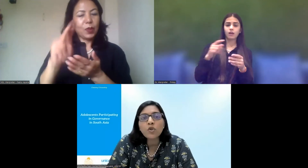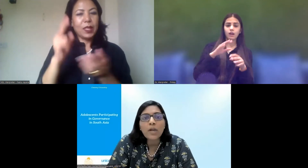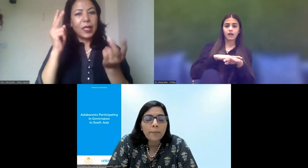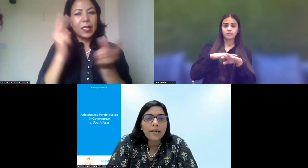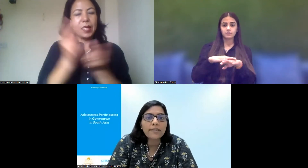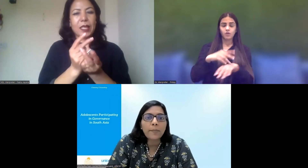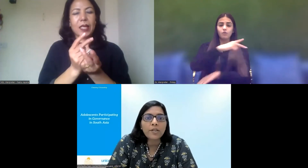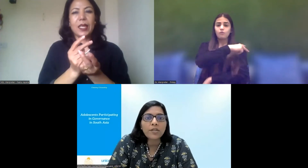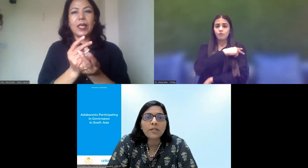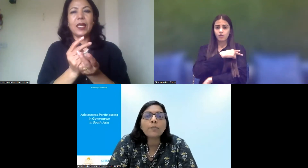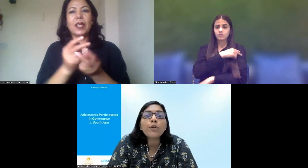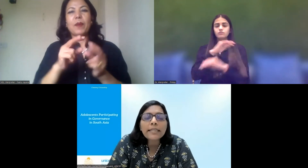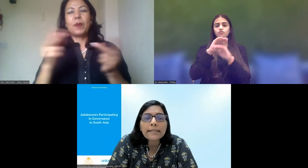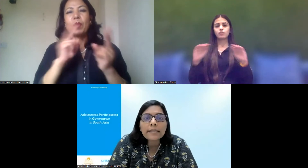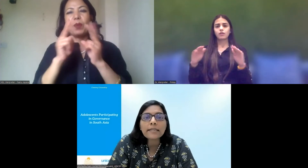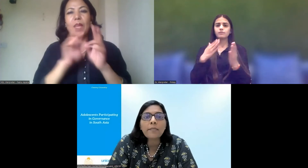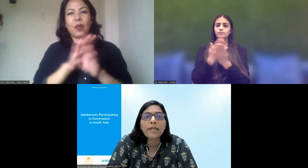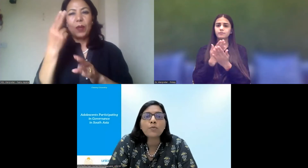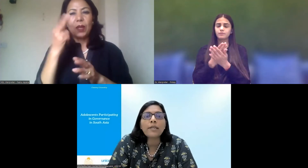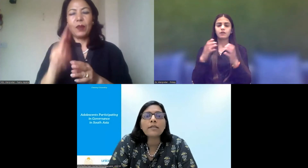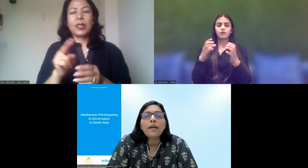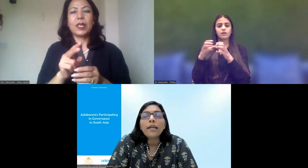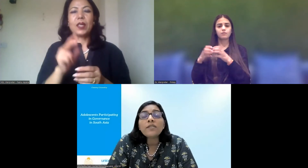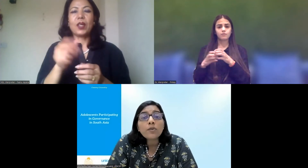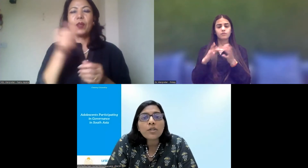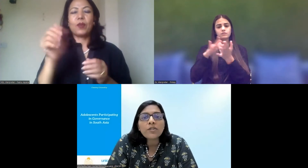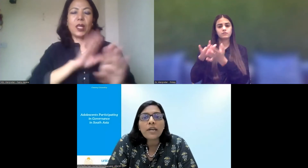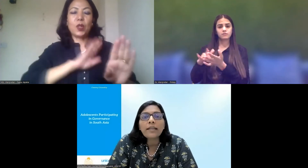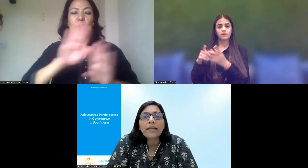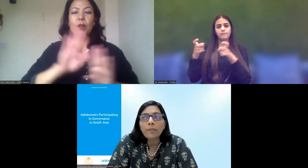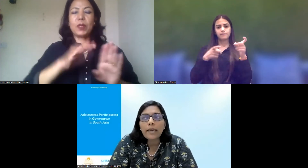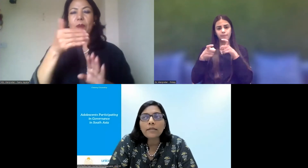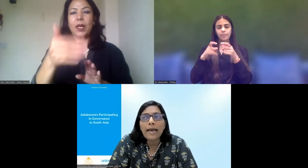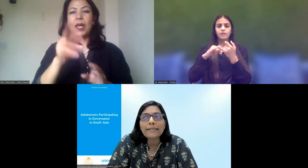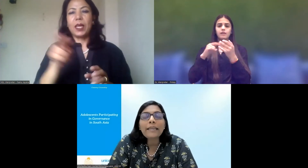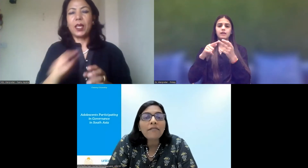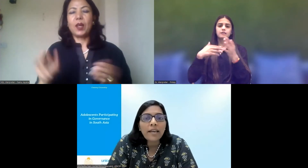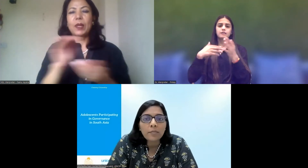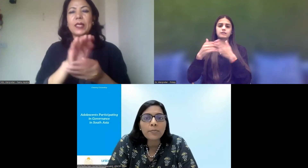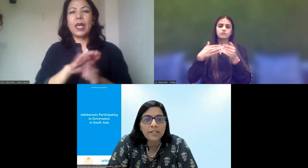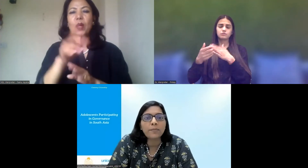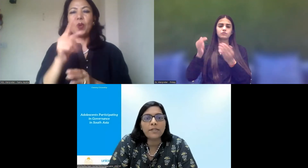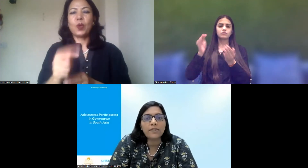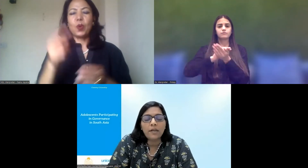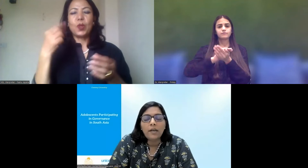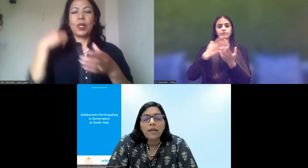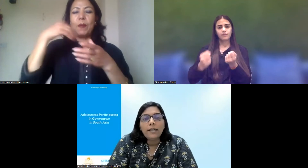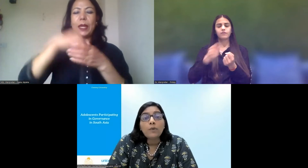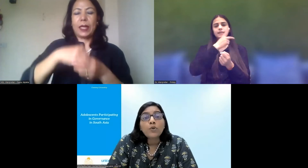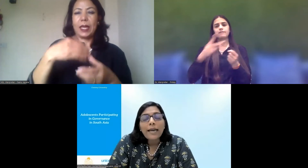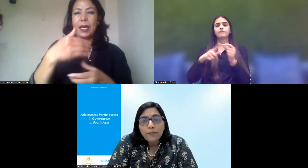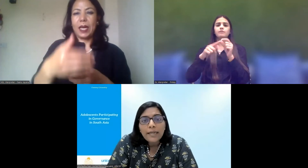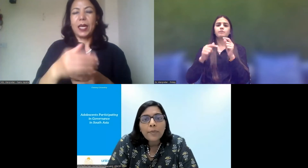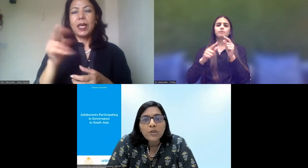volunteerism, child participation, community-centered management, institutional strengthening remained as invariable principles.